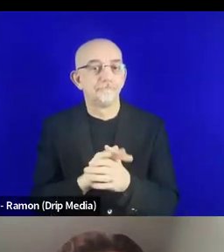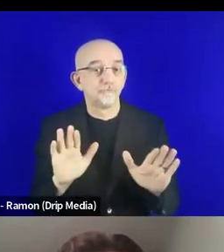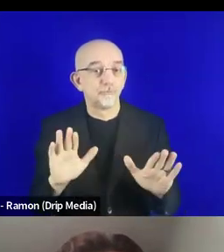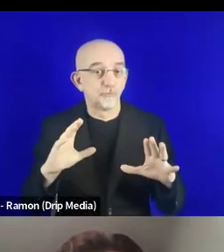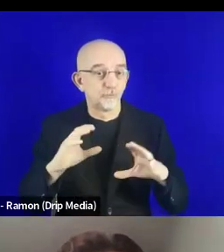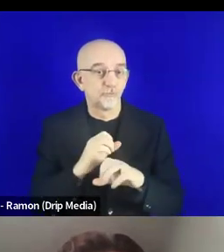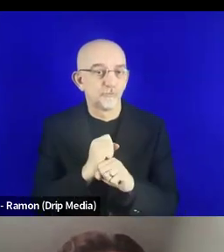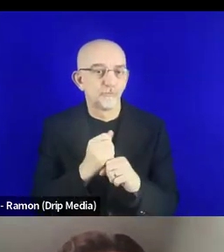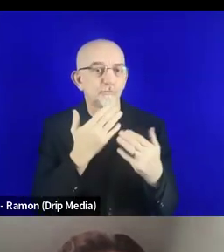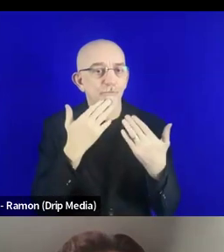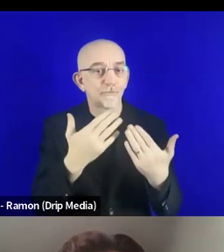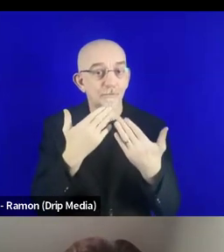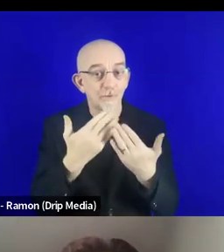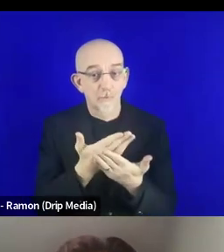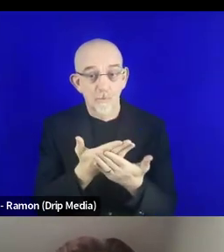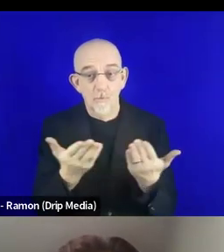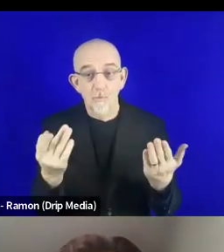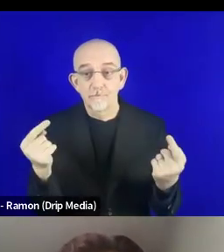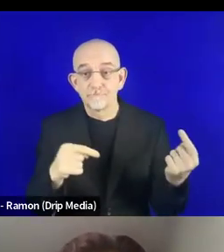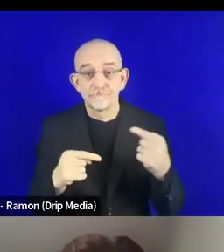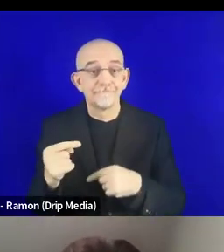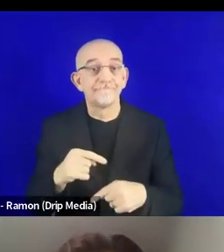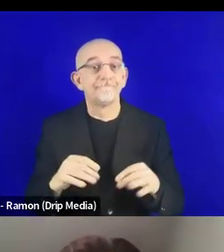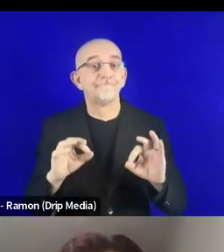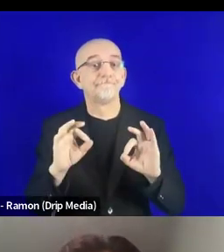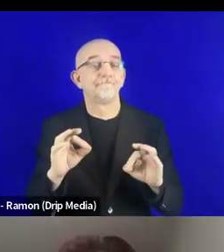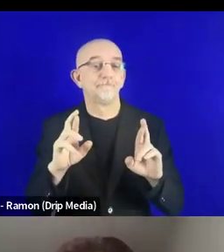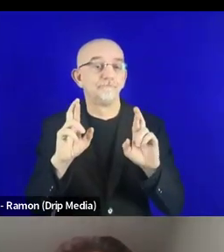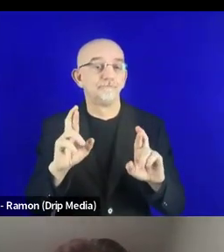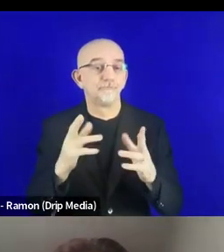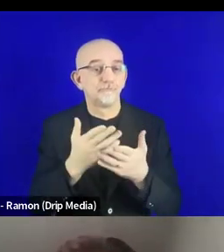Thanks, everybody. Thank you, Matt.